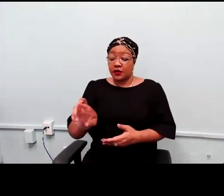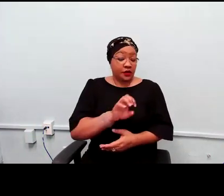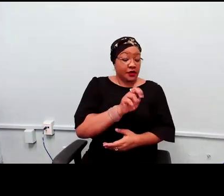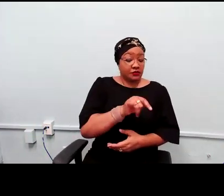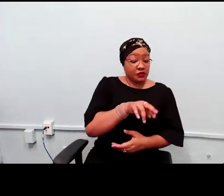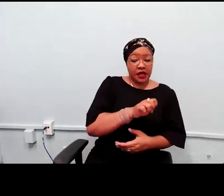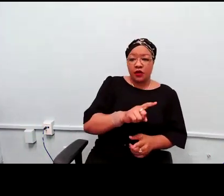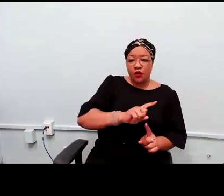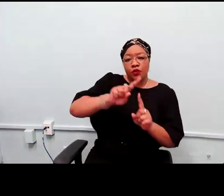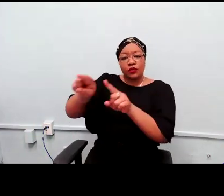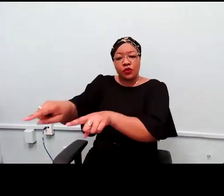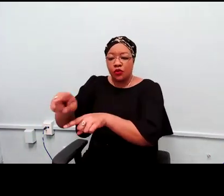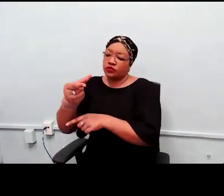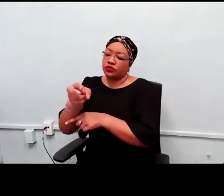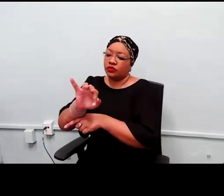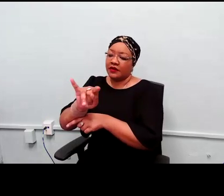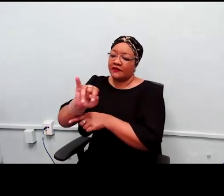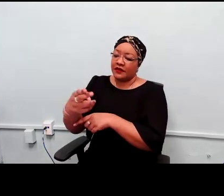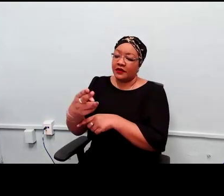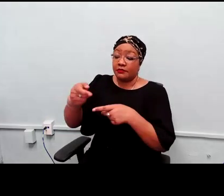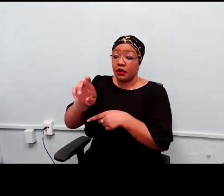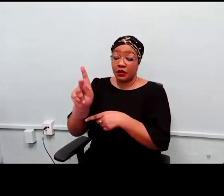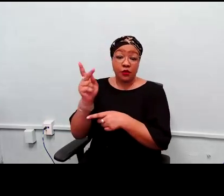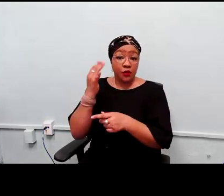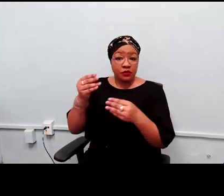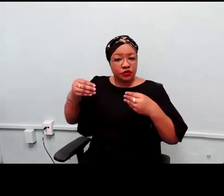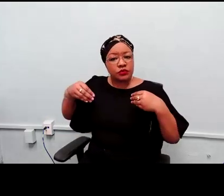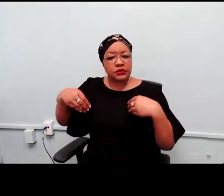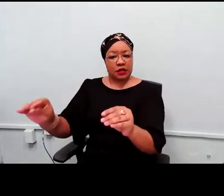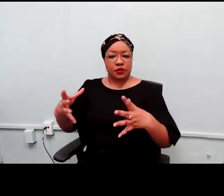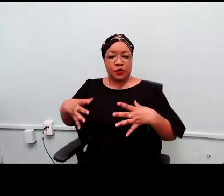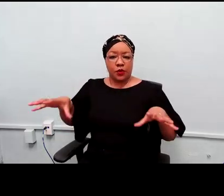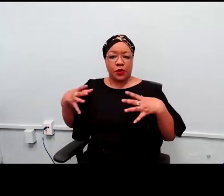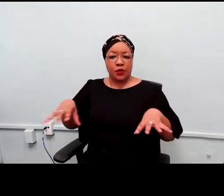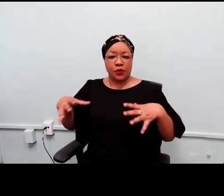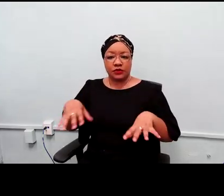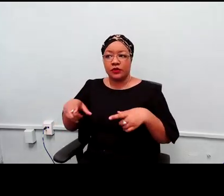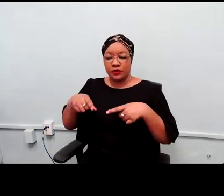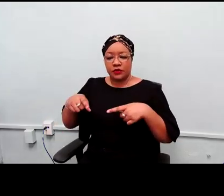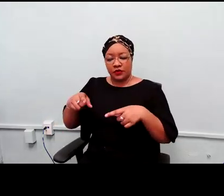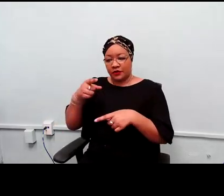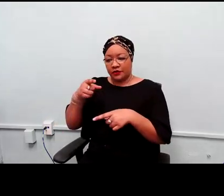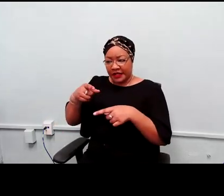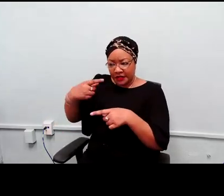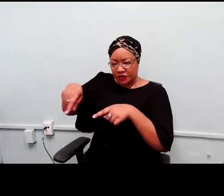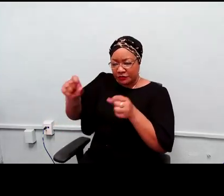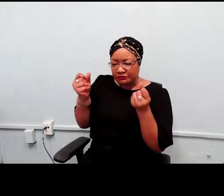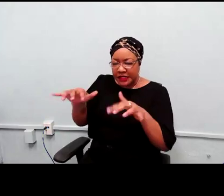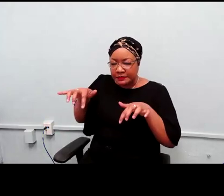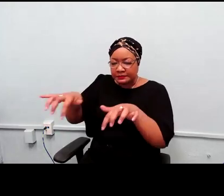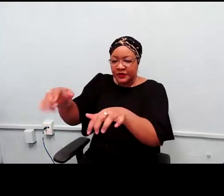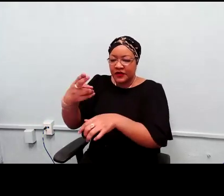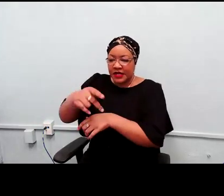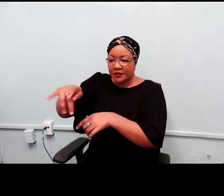sell the raggedy clothes to the hippies at their love-ins and anti-war rallies. Every weekend, they brought home more